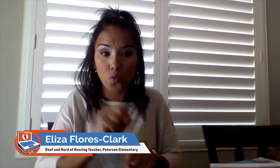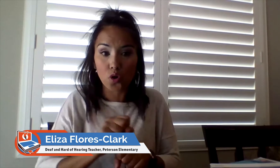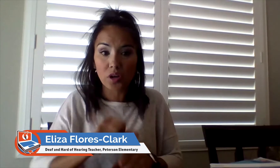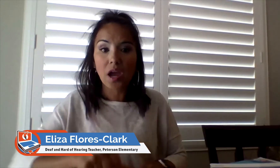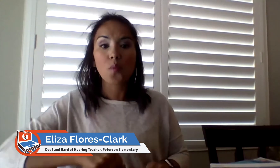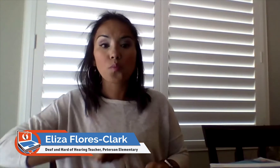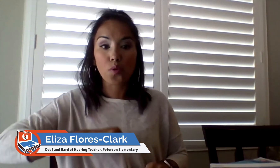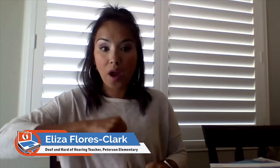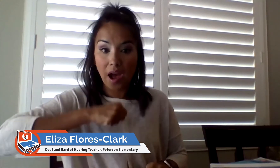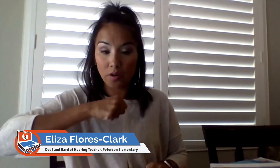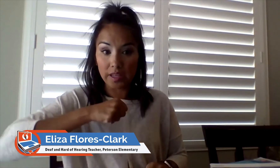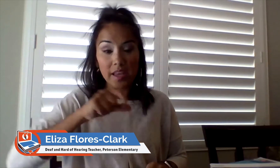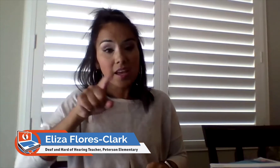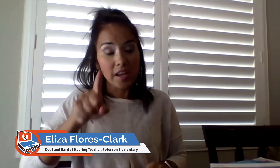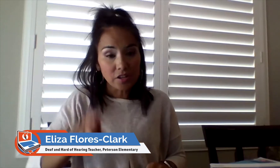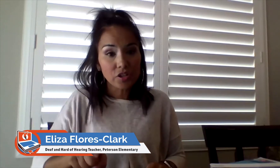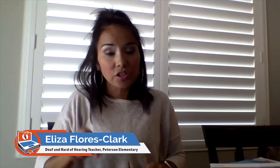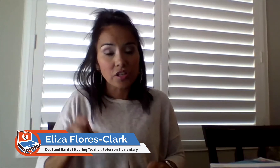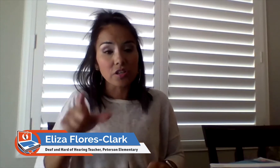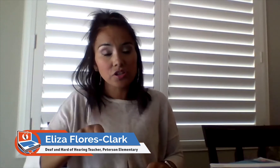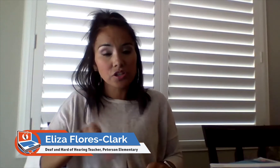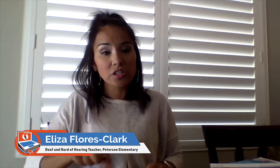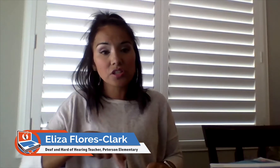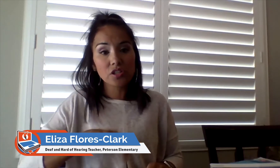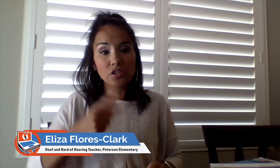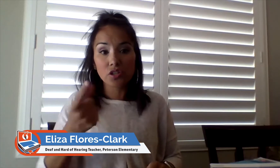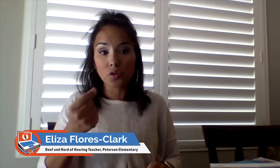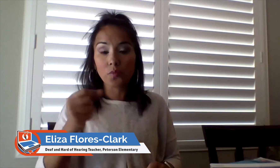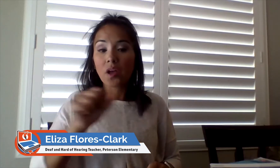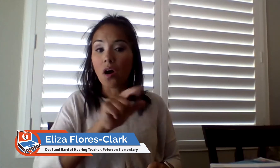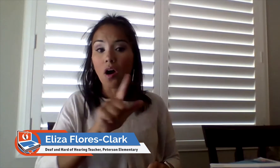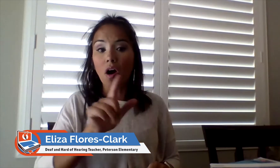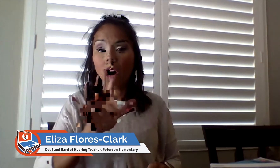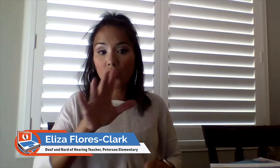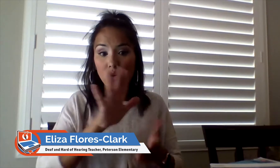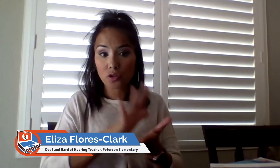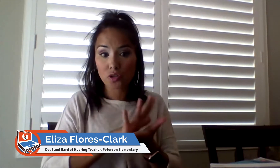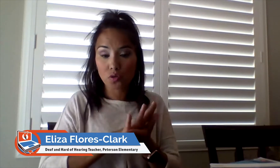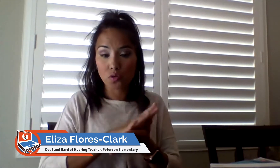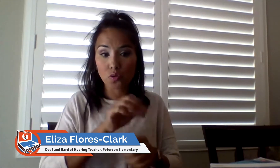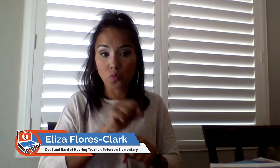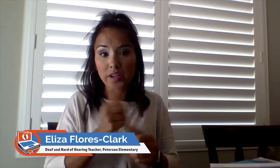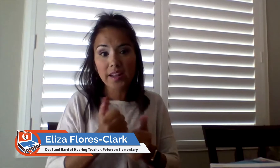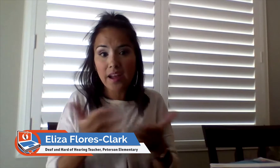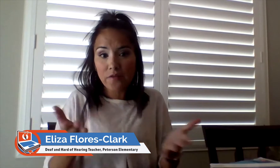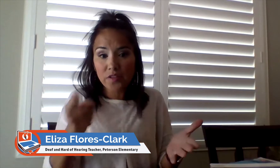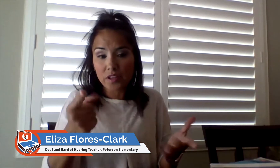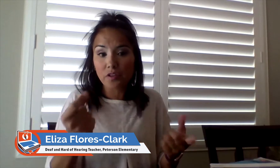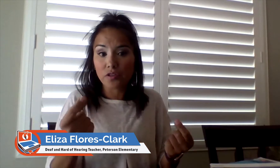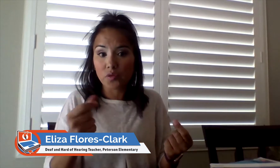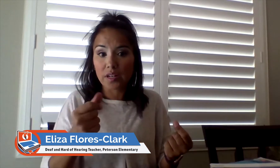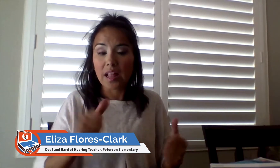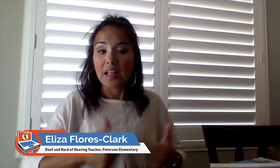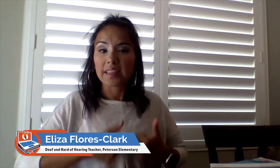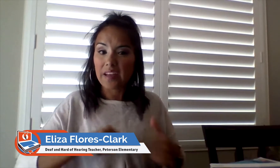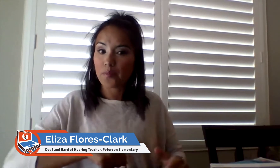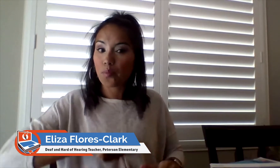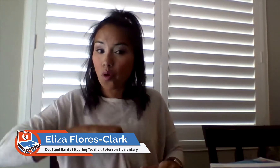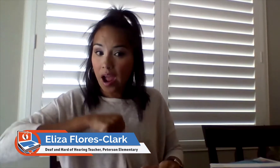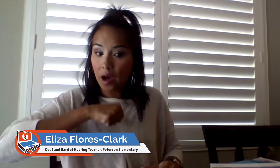work proudly. And you should do all your schoolwork and everything you do in life